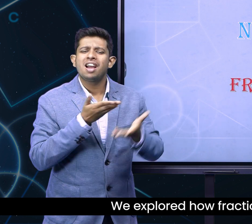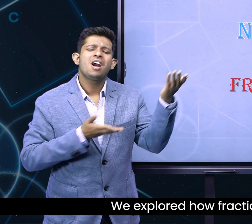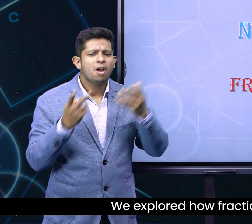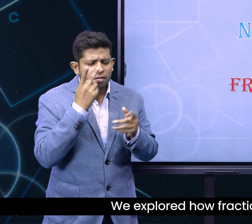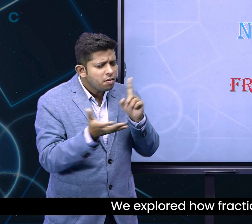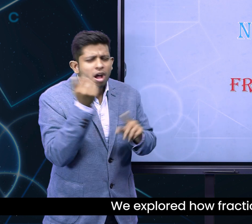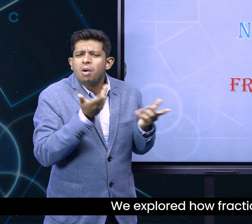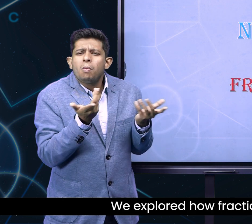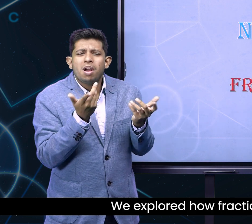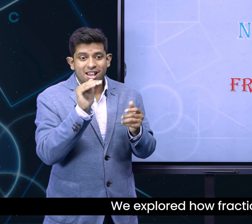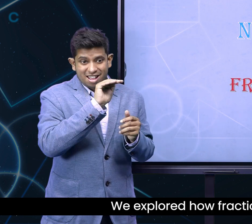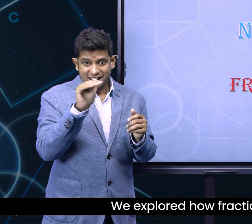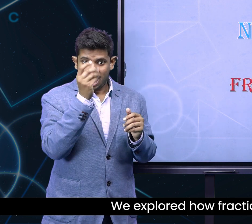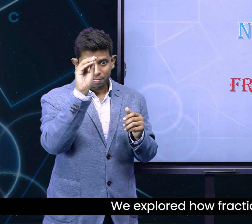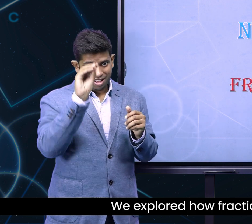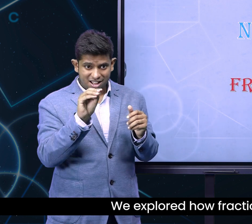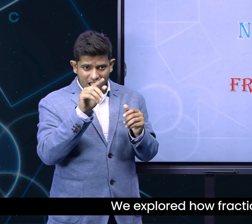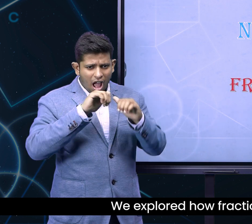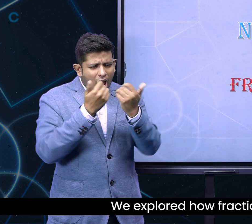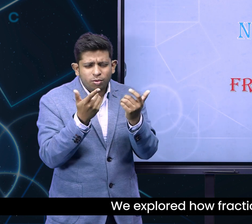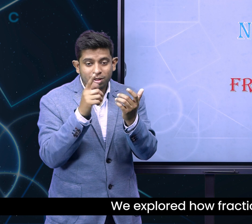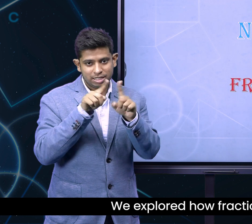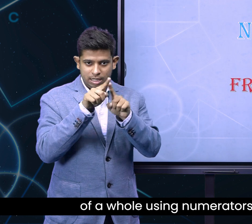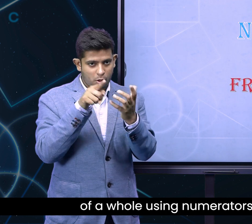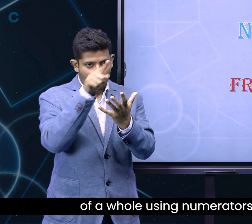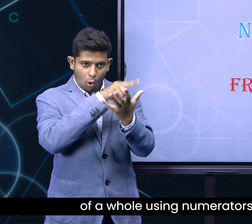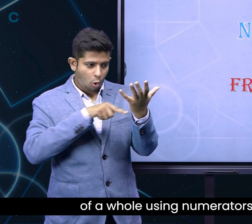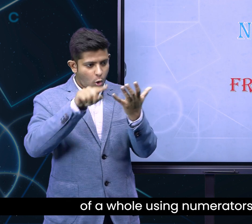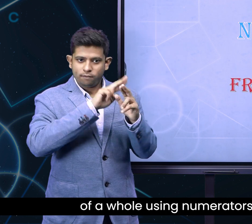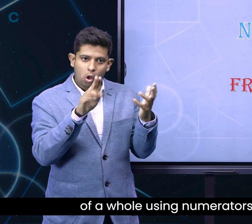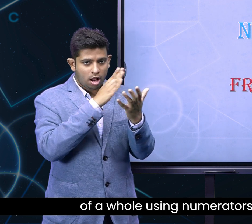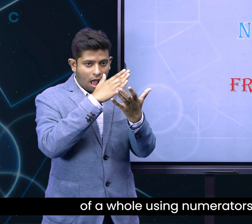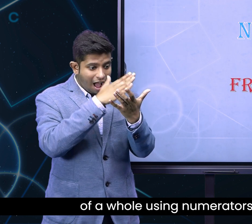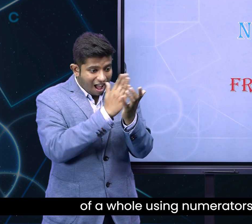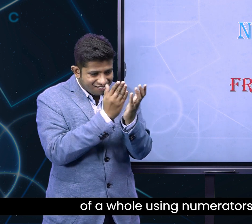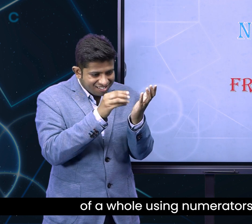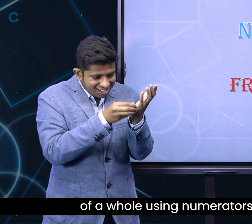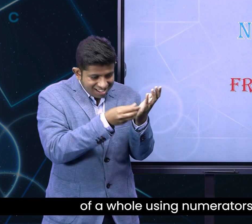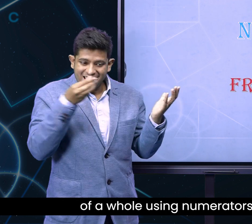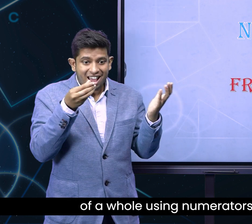We explored how fractions show parts of a whole using numerators and